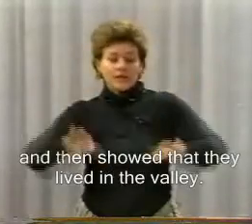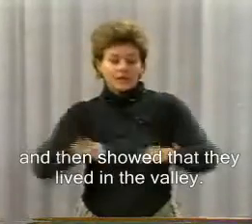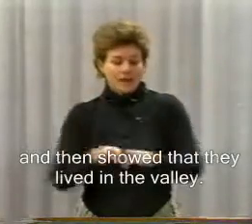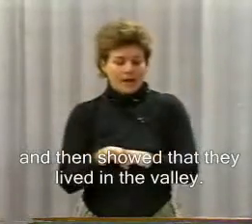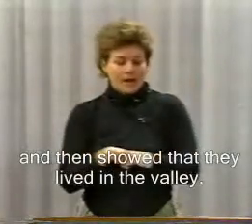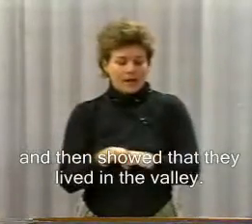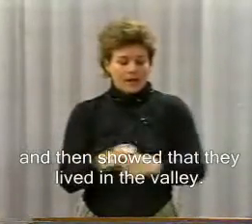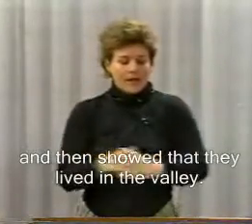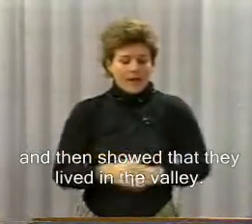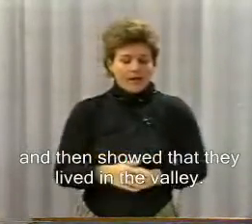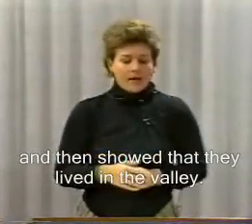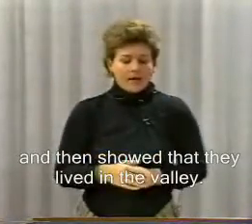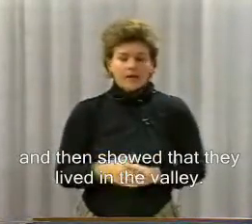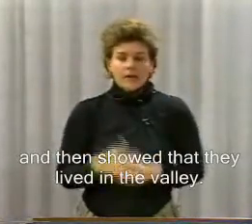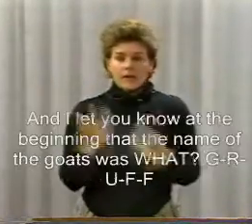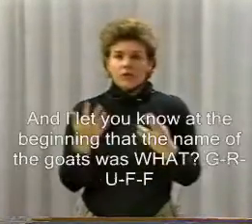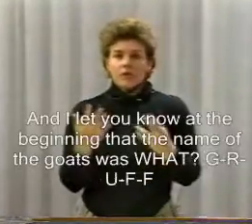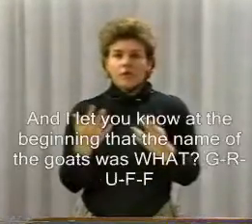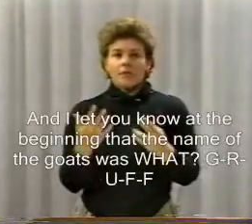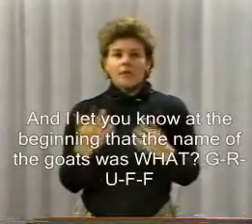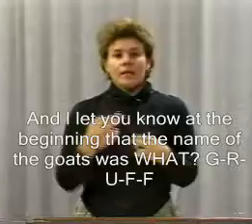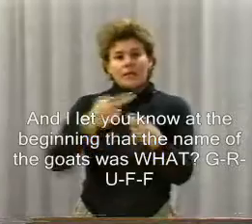in the valley, and then let you know at the beginning that the